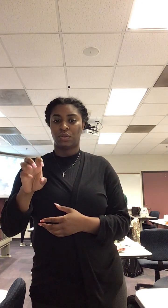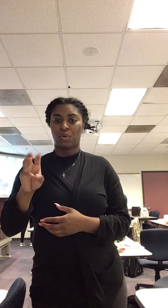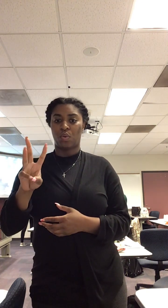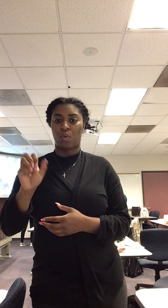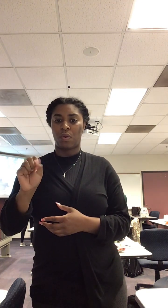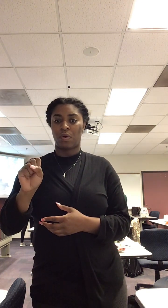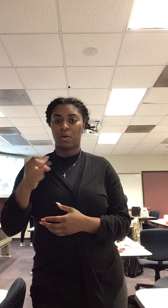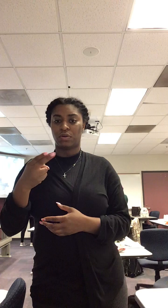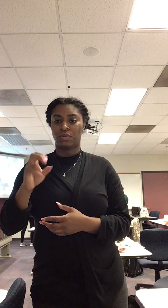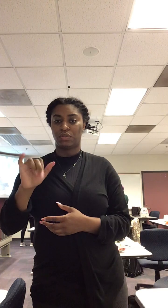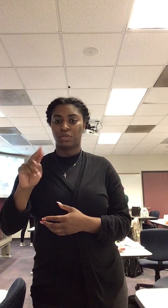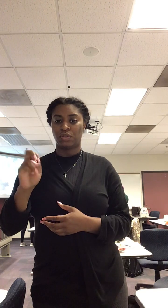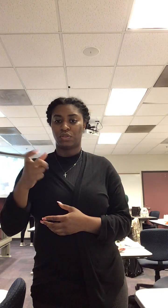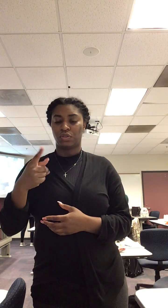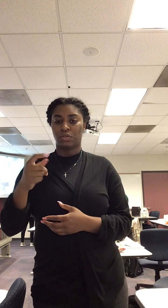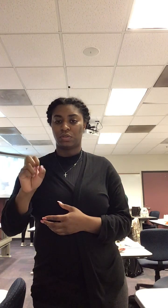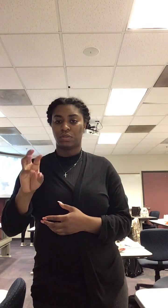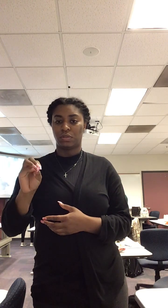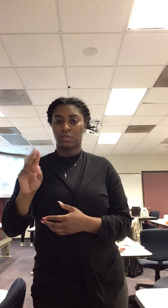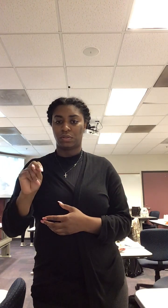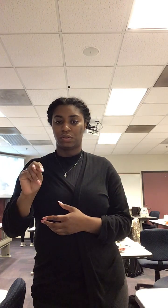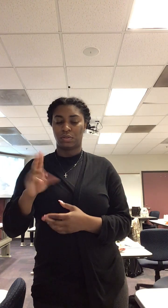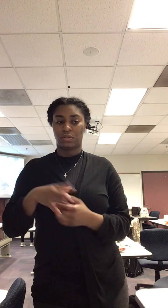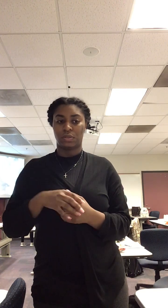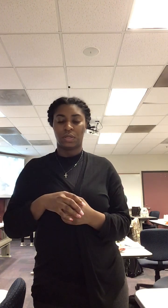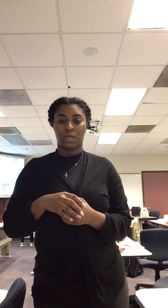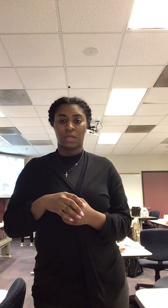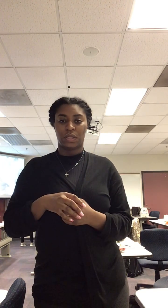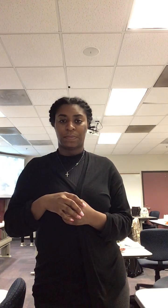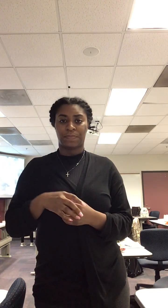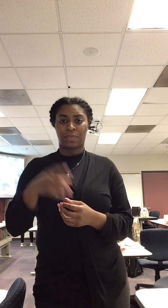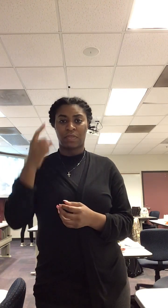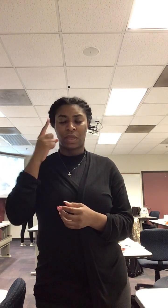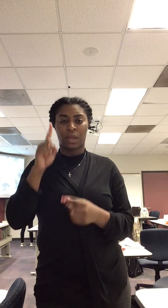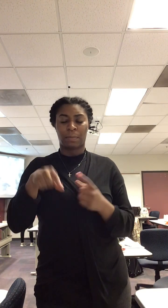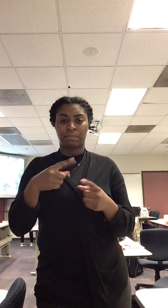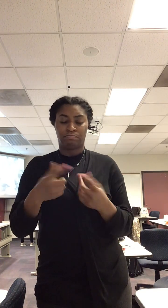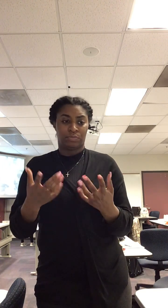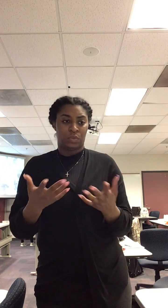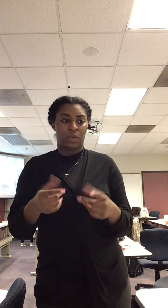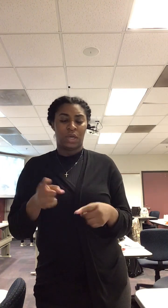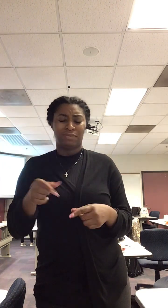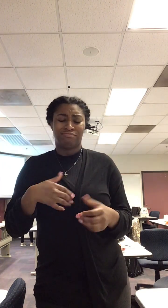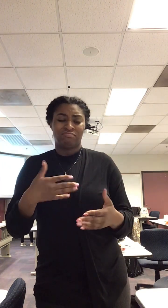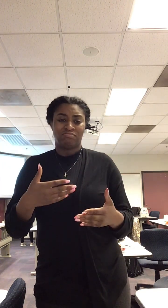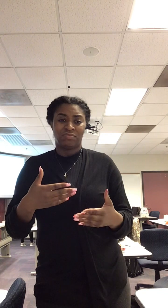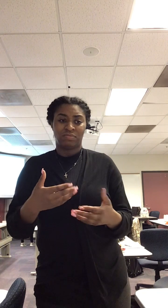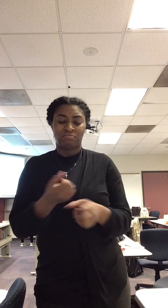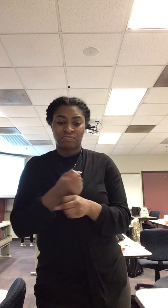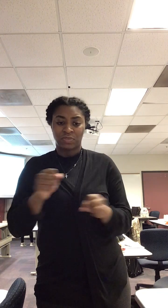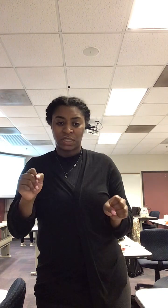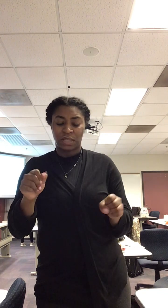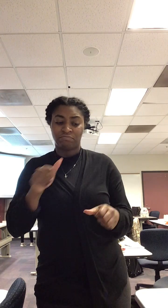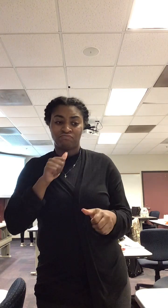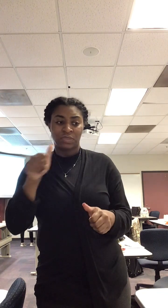he saved Katie without bragging about it. Okay, so you remember looking back at that fiction piece and finding out what kind of traits he had? Did